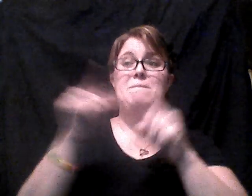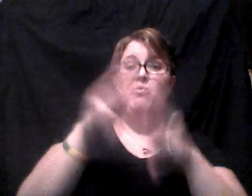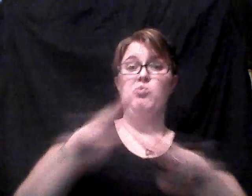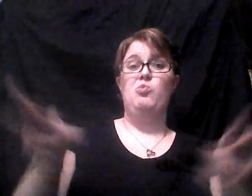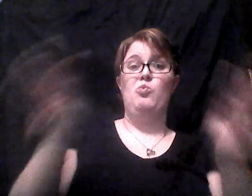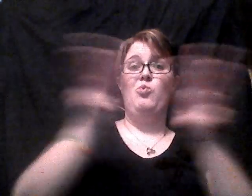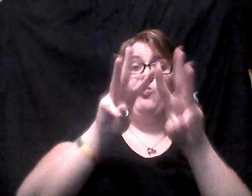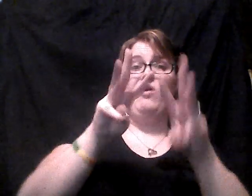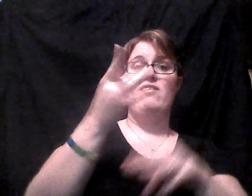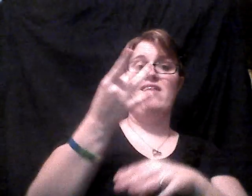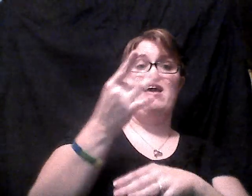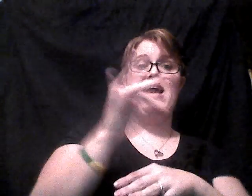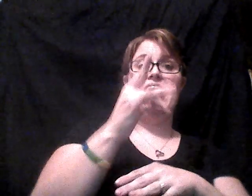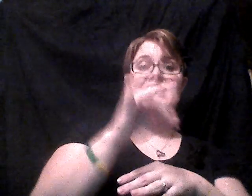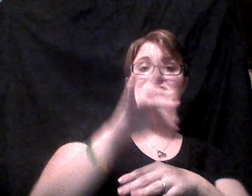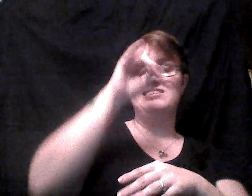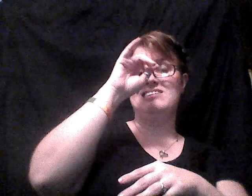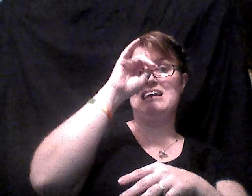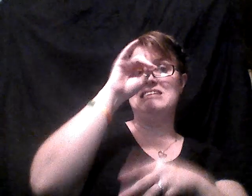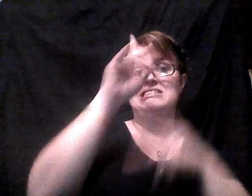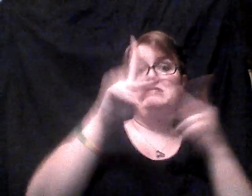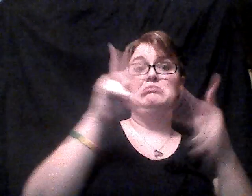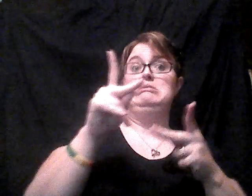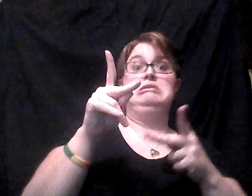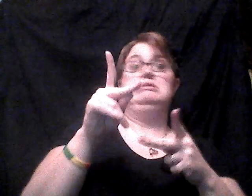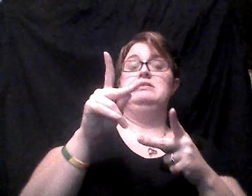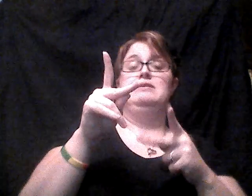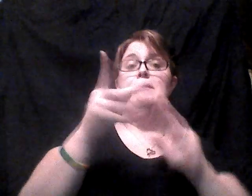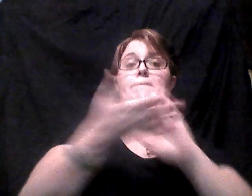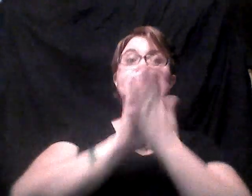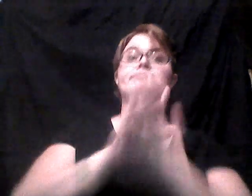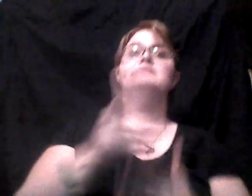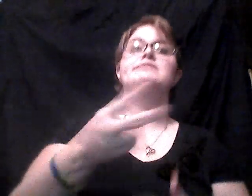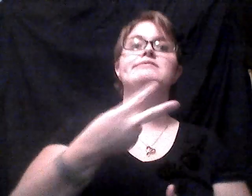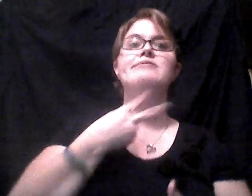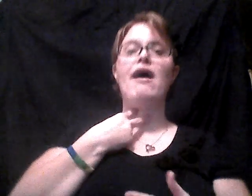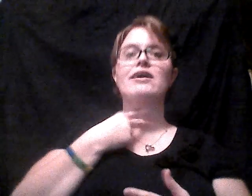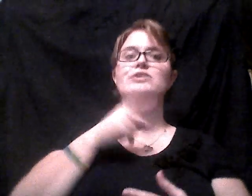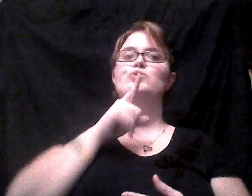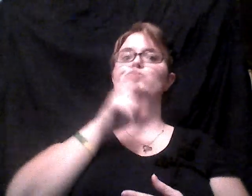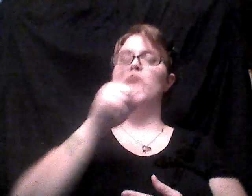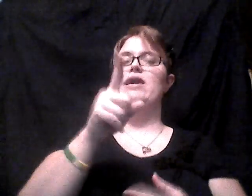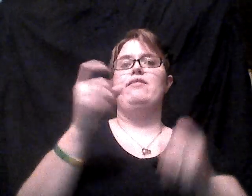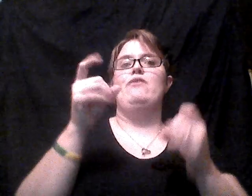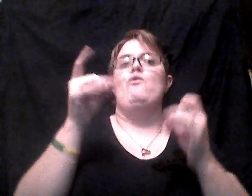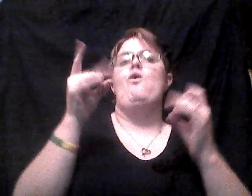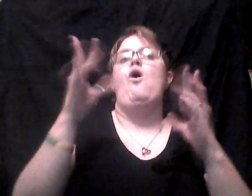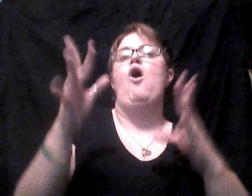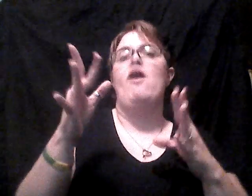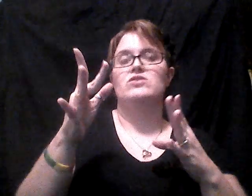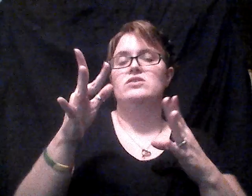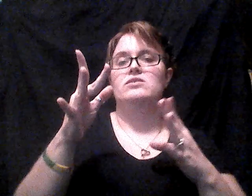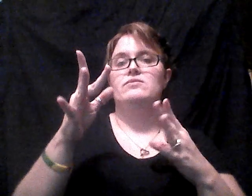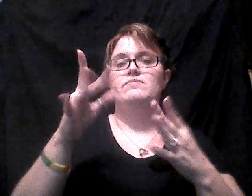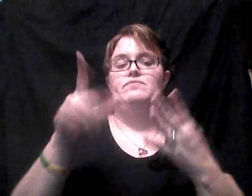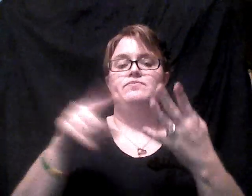the tallest building I can jump off of? It's really, really bad. So margin buying is not a good thing. So the stock market crashes in